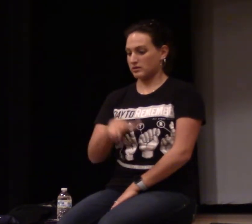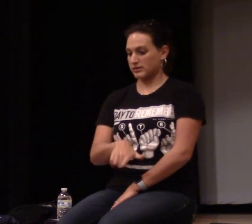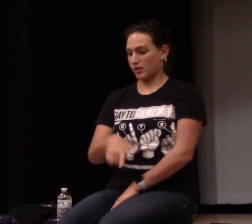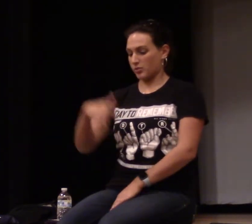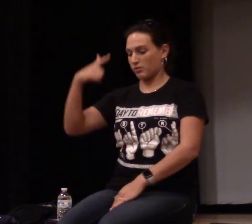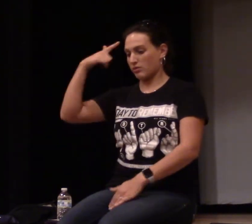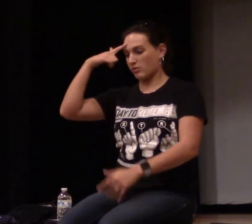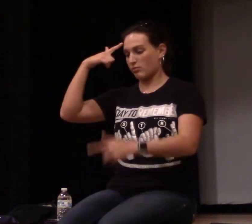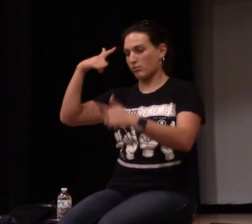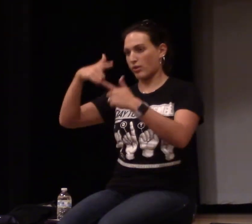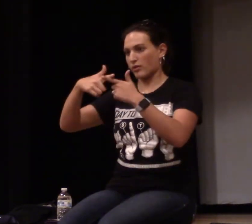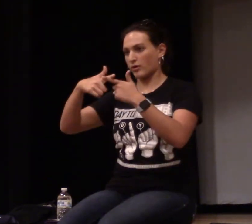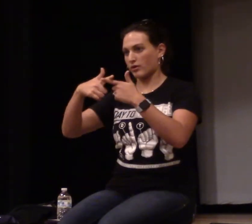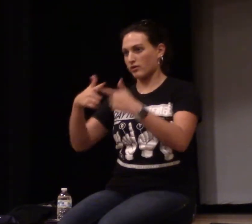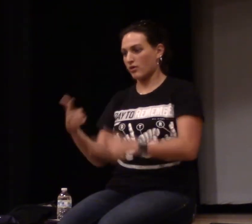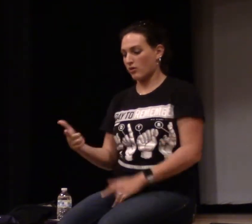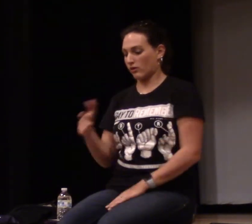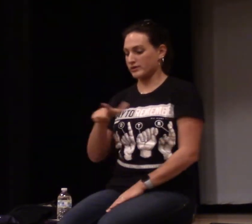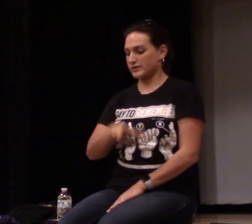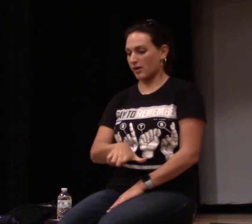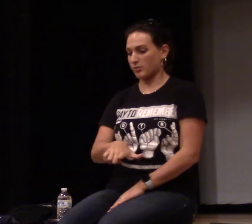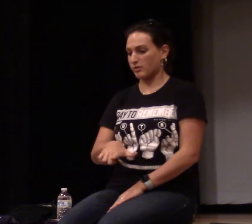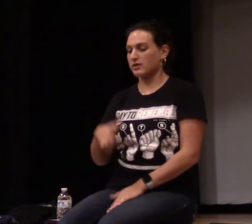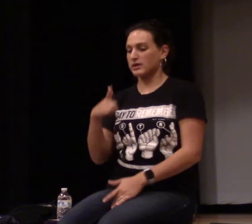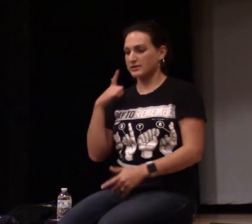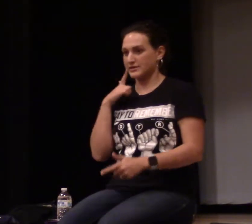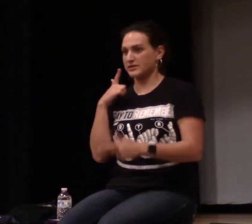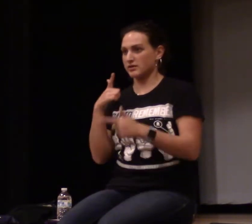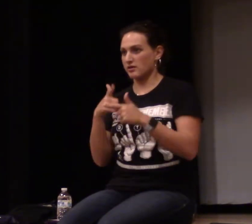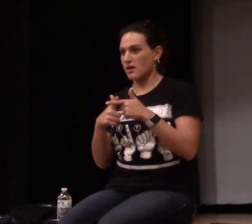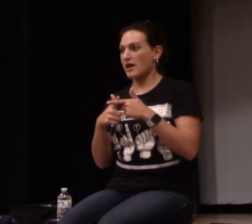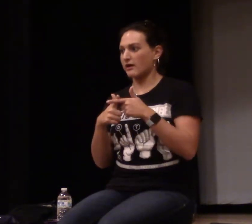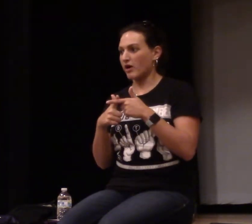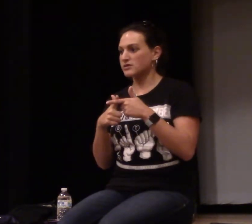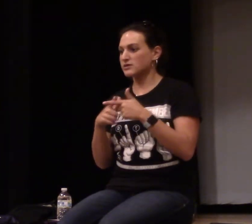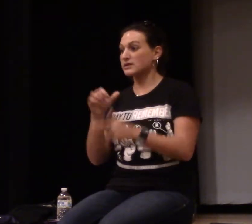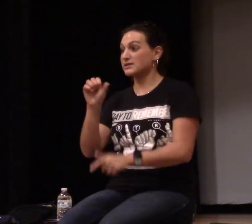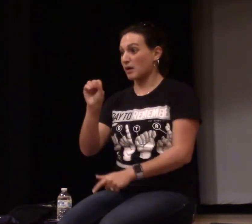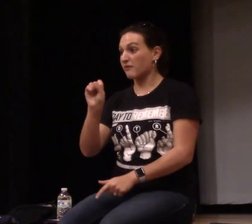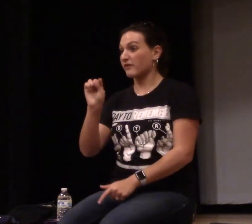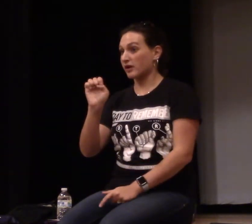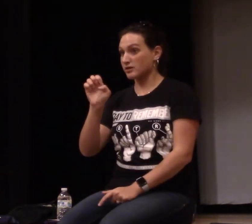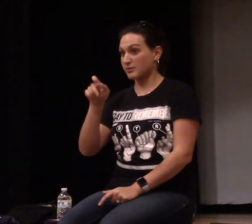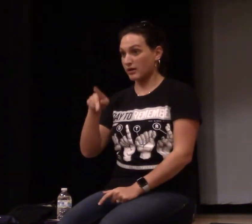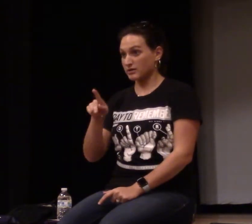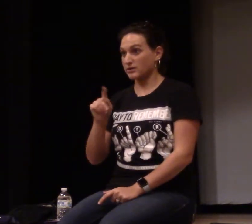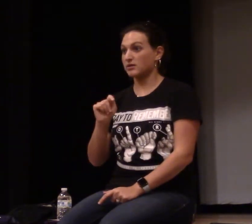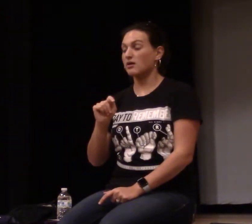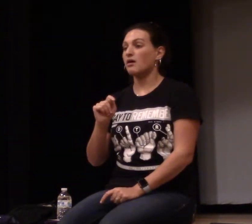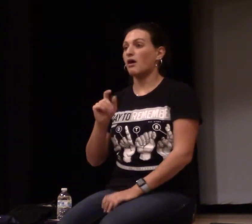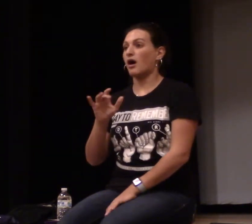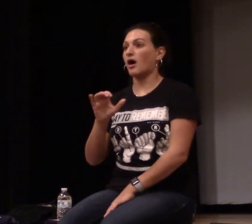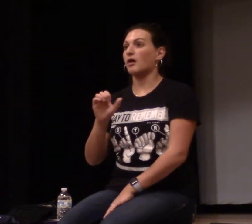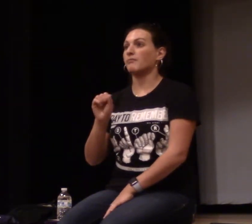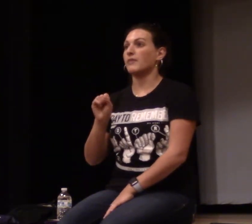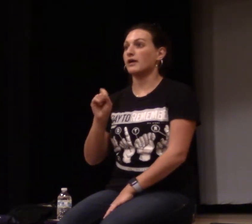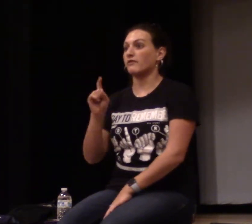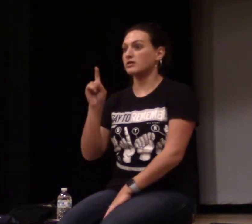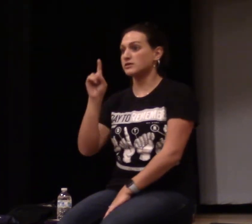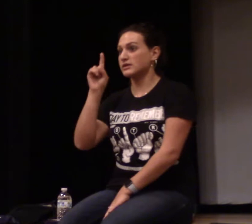step, brother, or step, sister. And I've also seen step finger spelled, and I've also seen